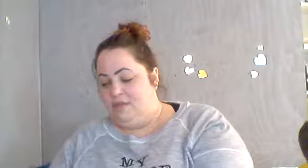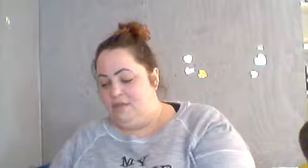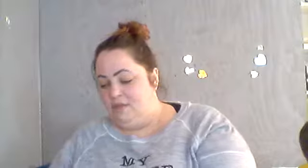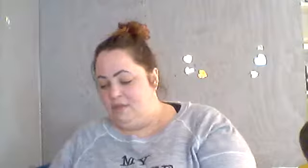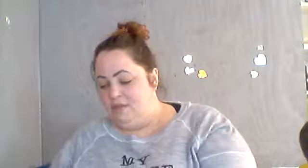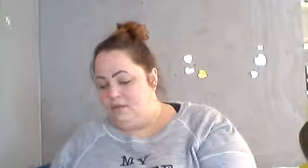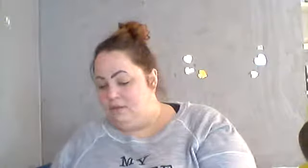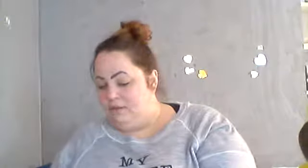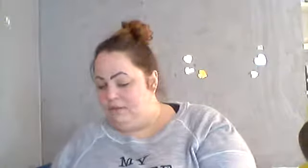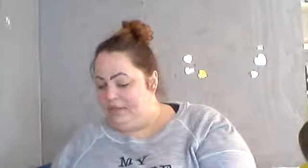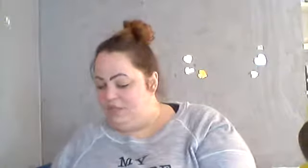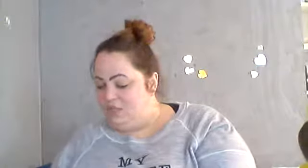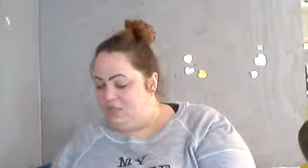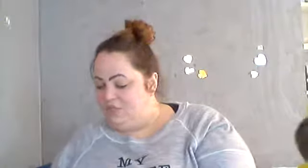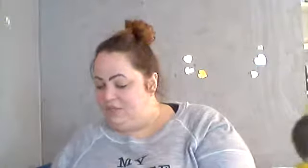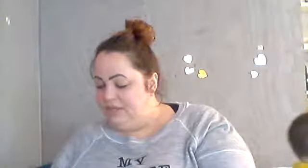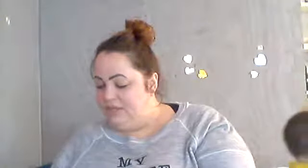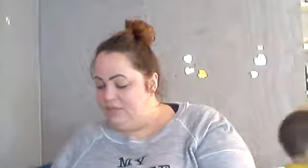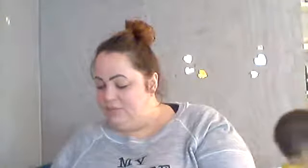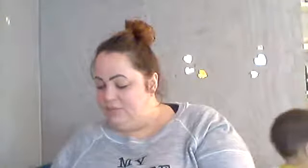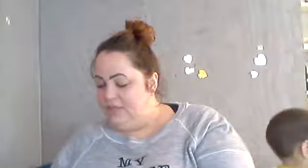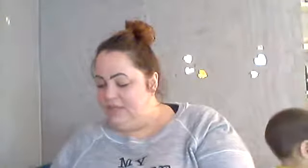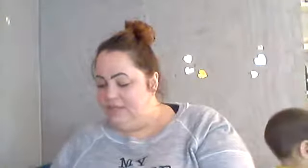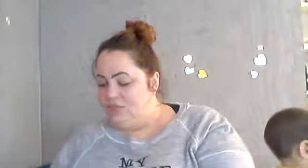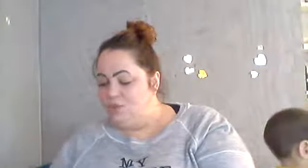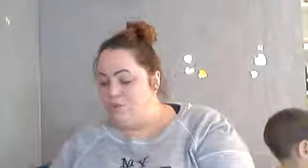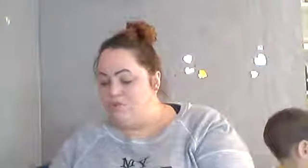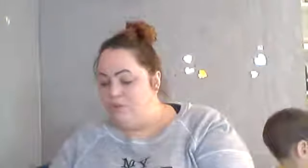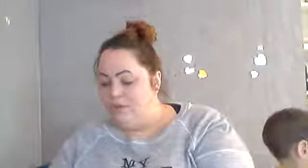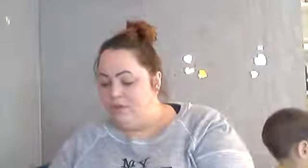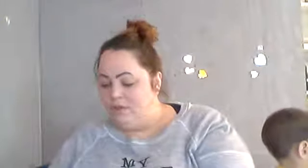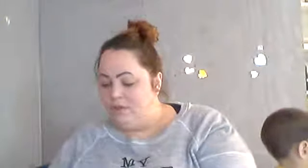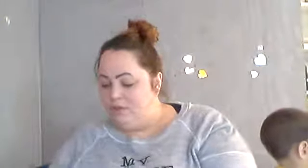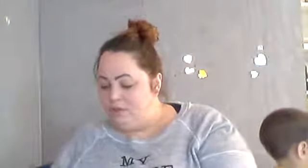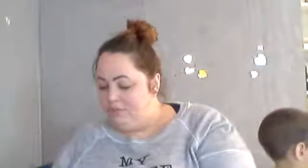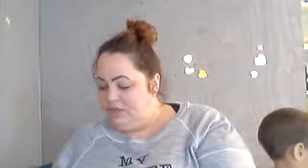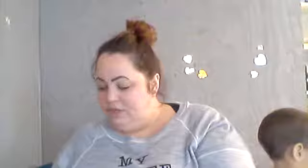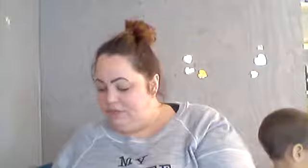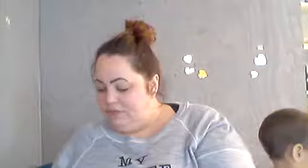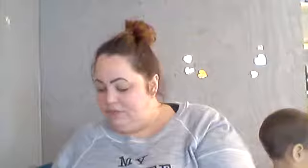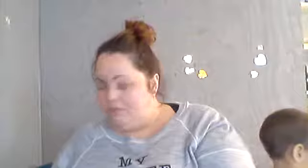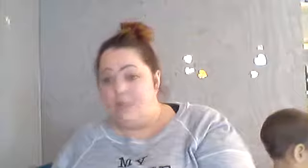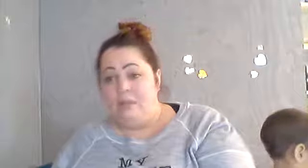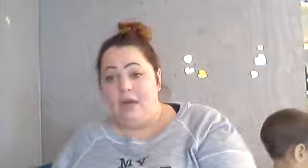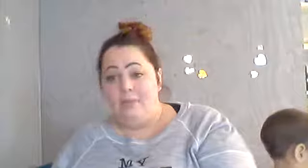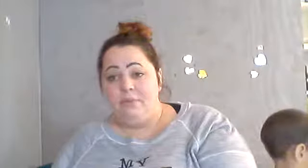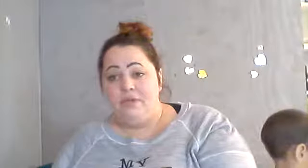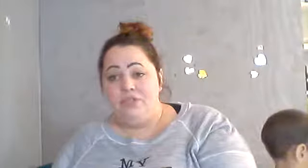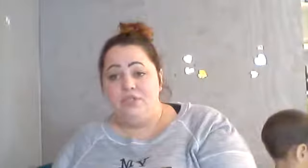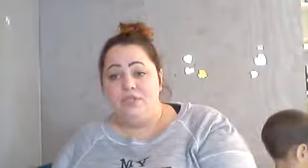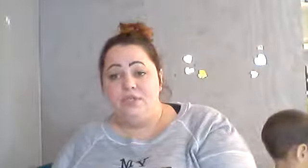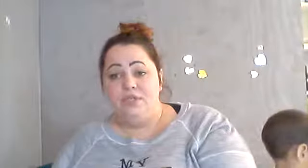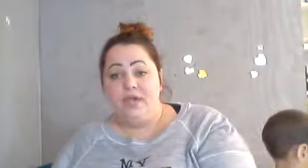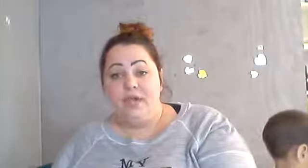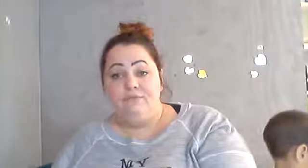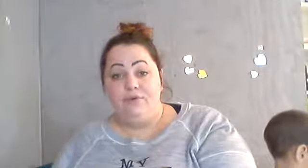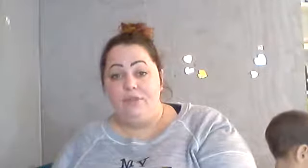But as long as you're in 3 heading towards 4, you'll be good. But I'm pretty sure that for